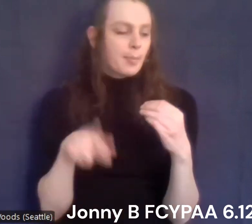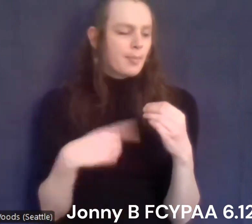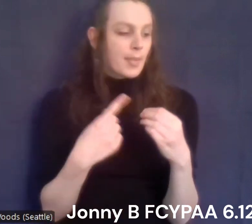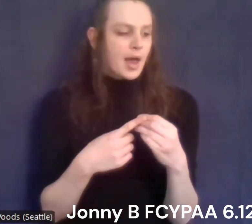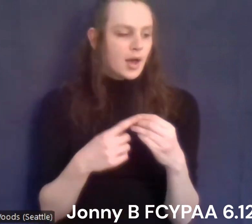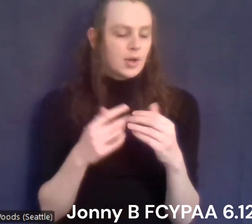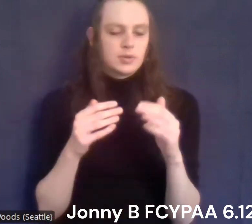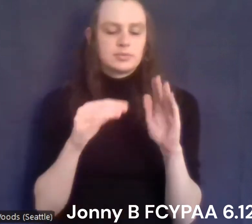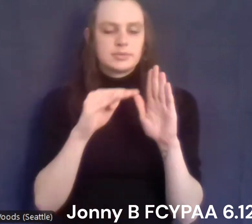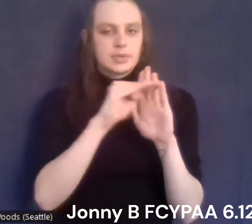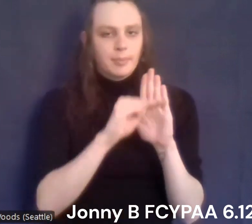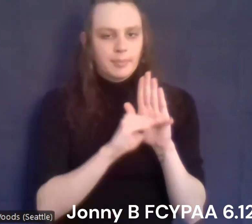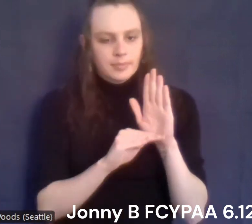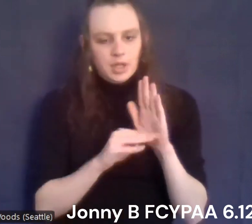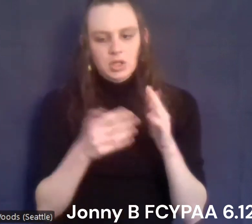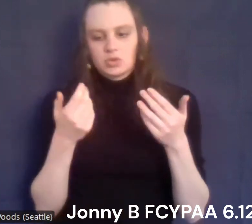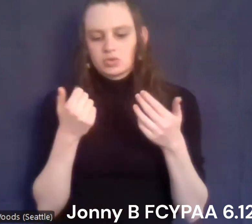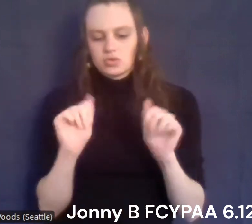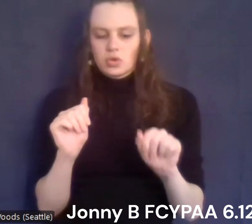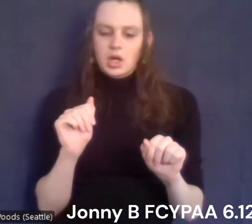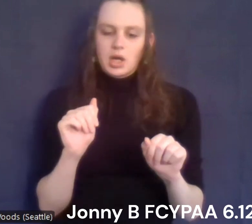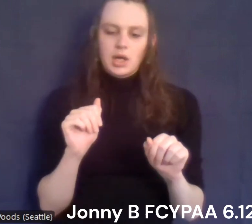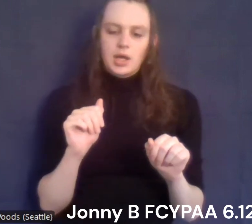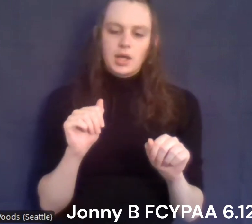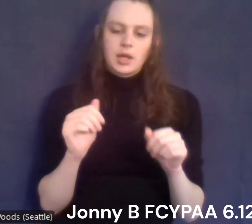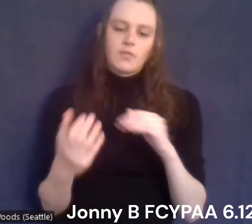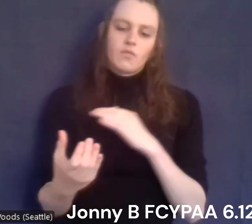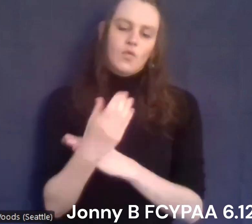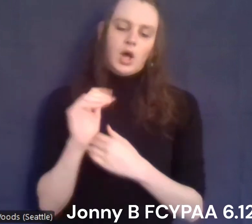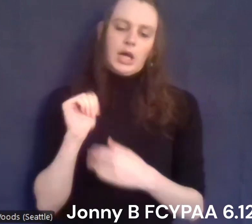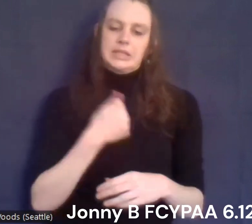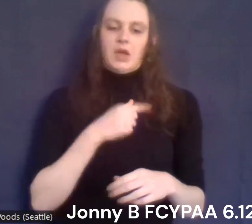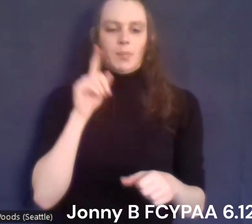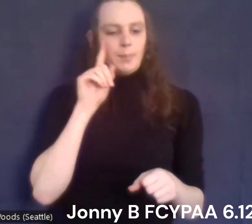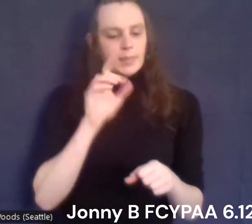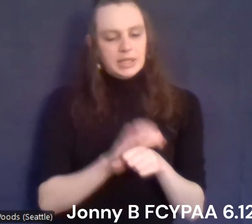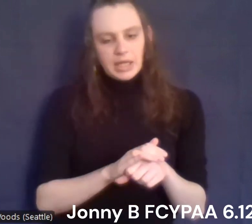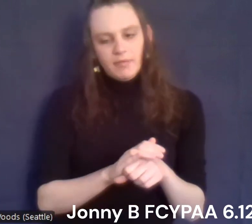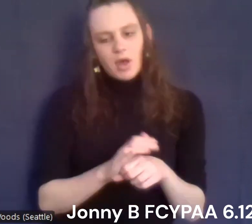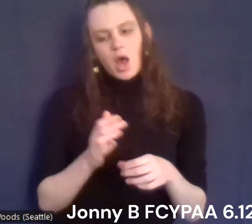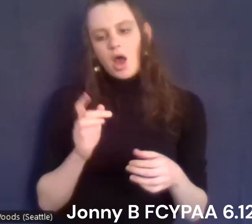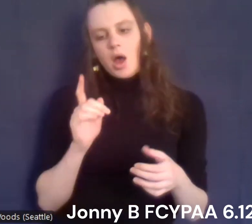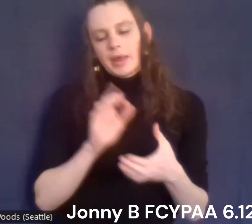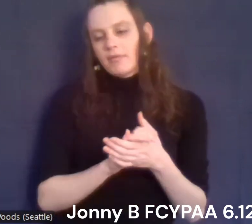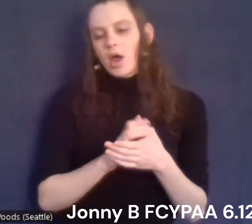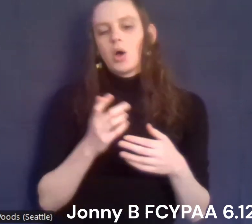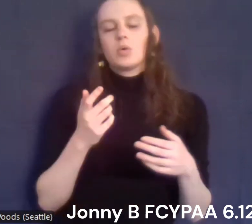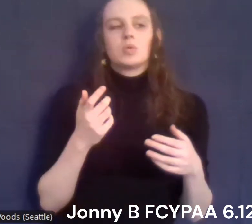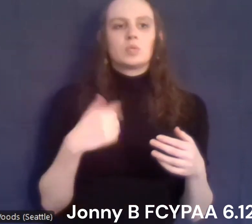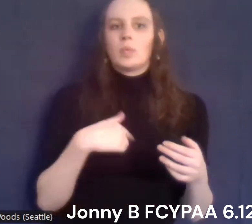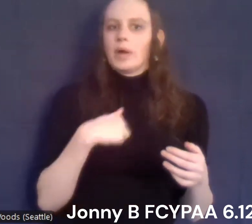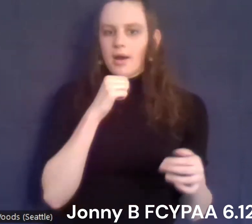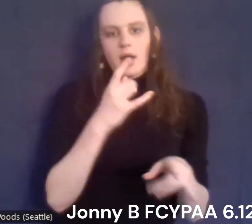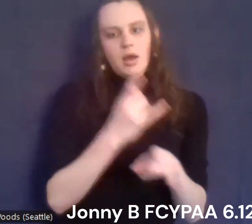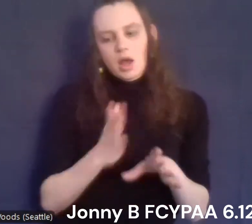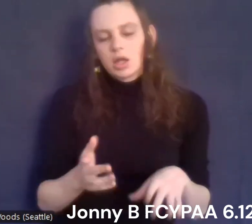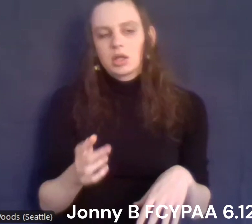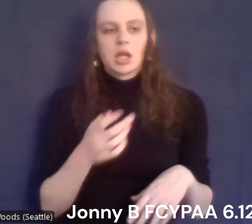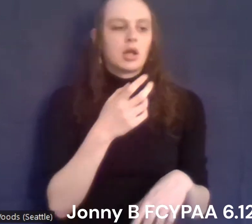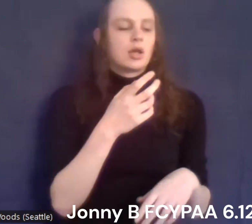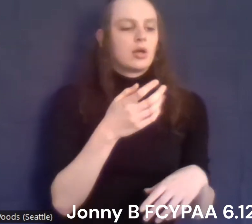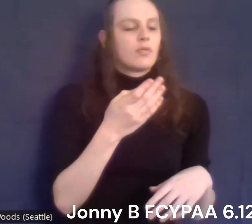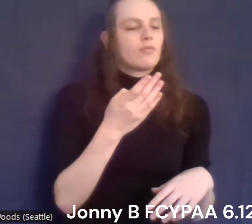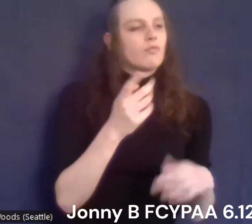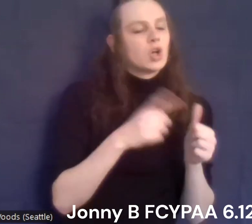took to try to convince ourselves that we weren't with switching like from hard alcohol to beer,